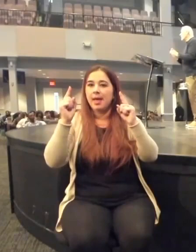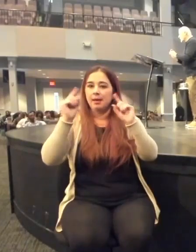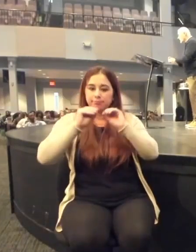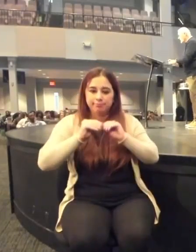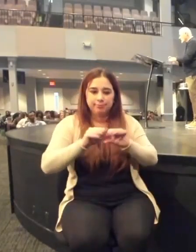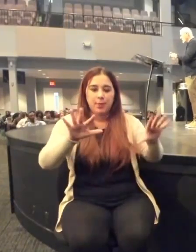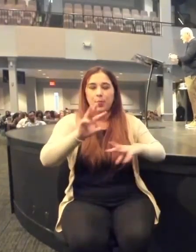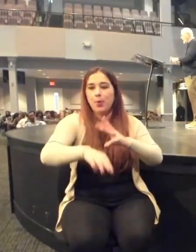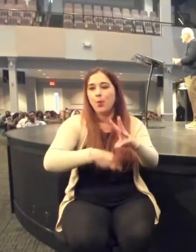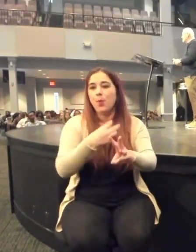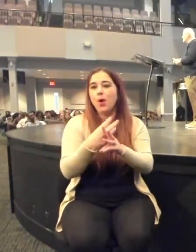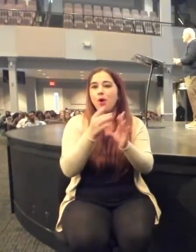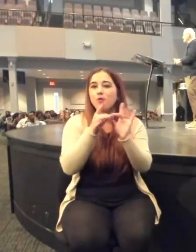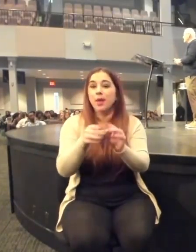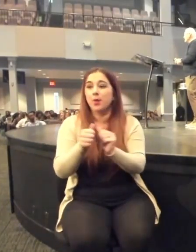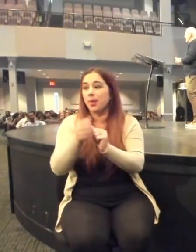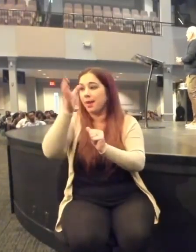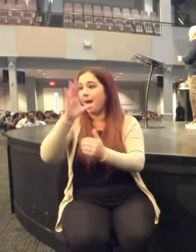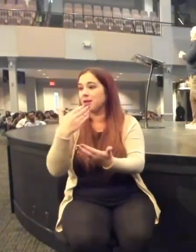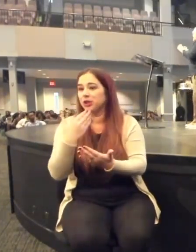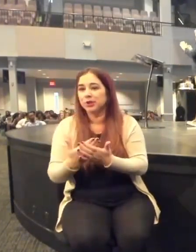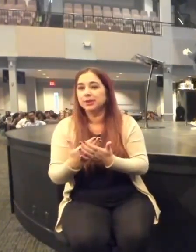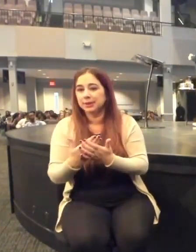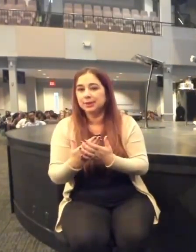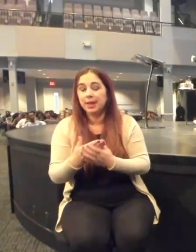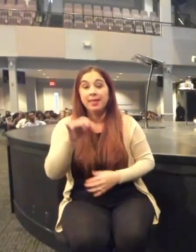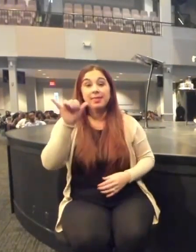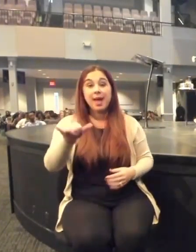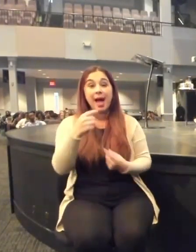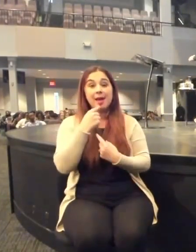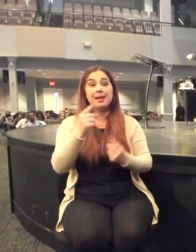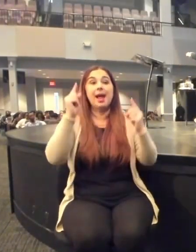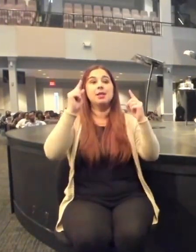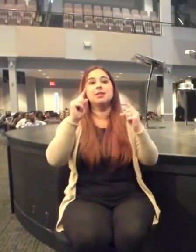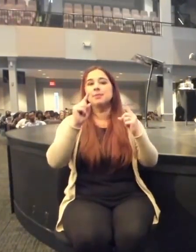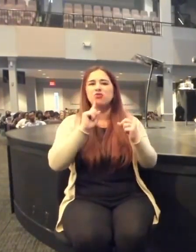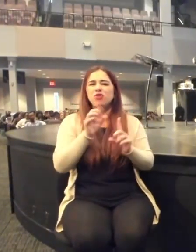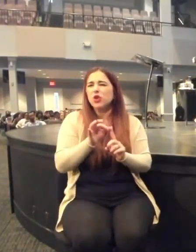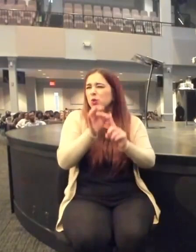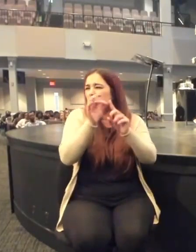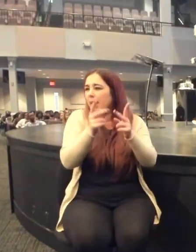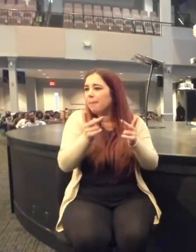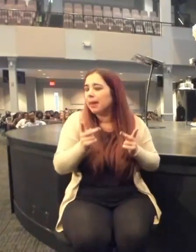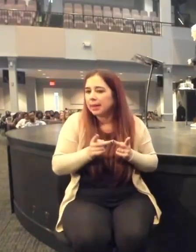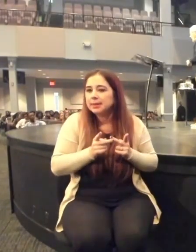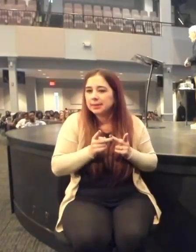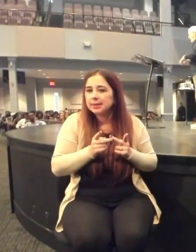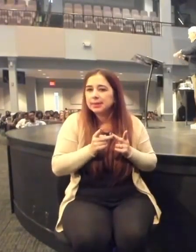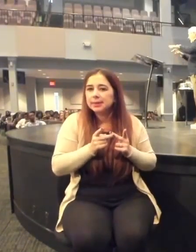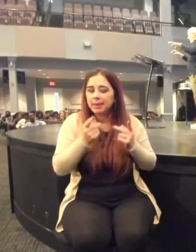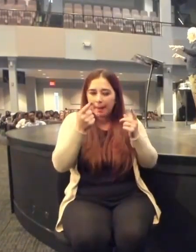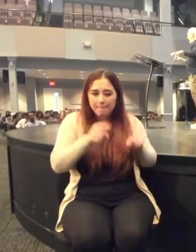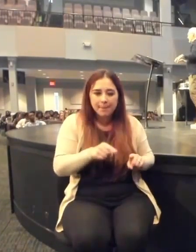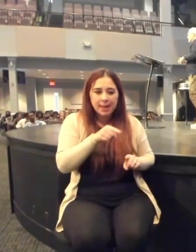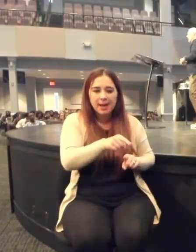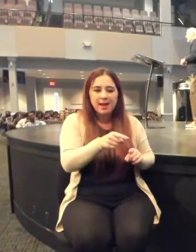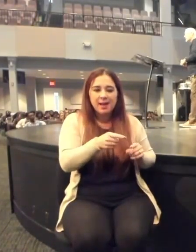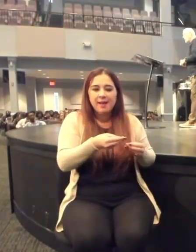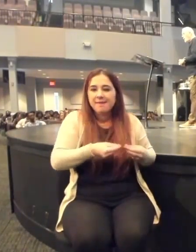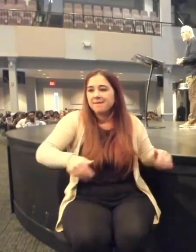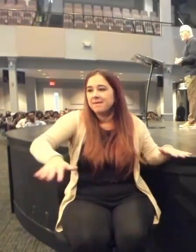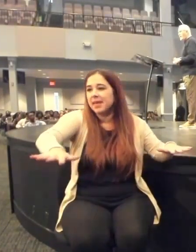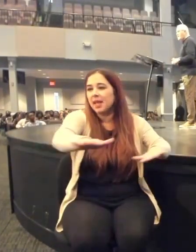world of the goodness of God. And this announcement came at a very unique place. It came to a field